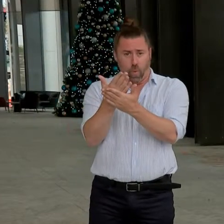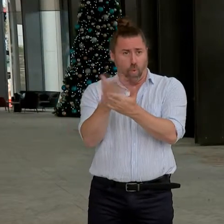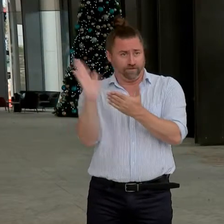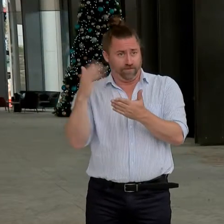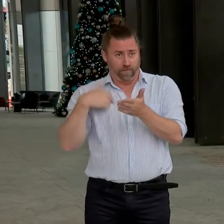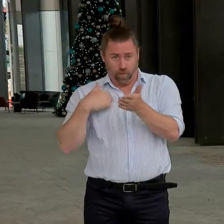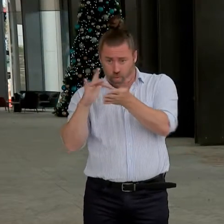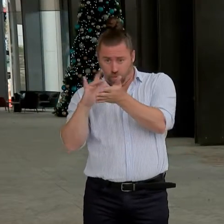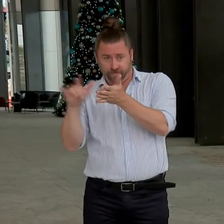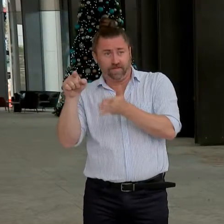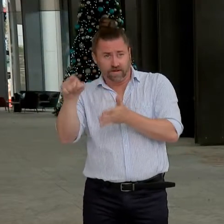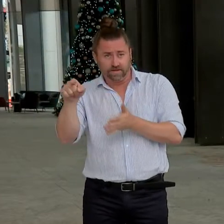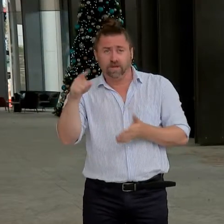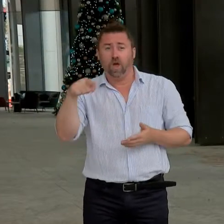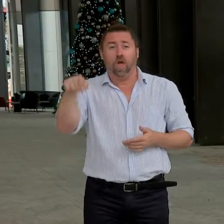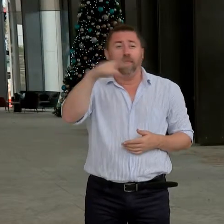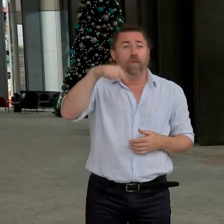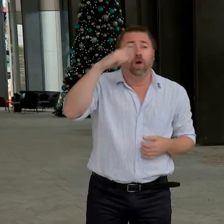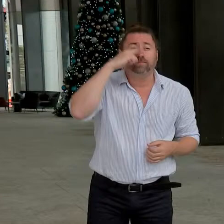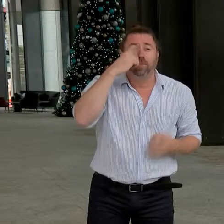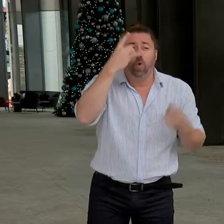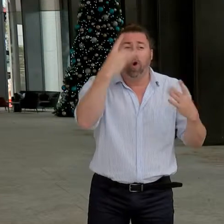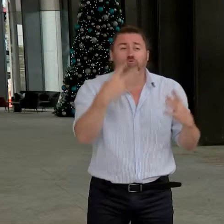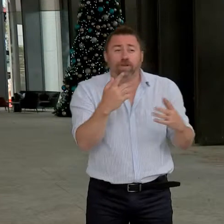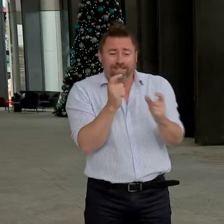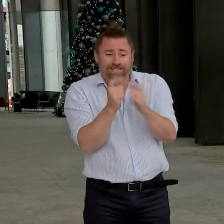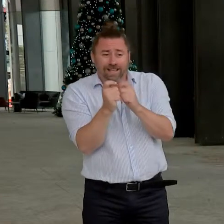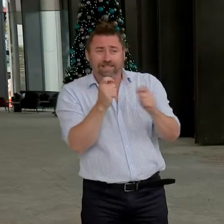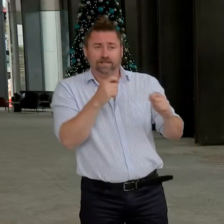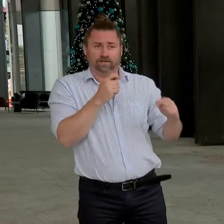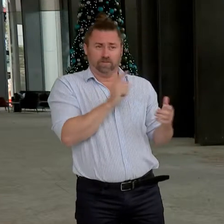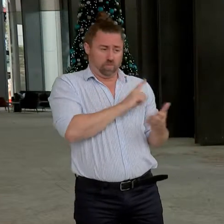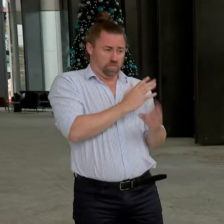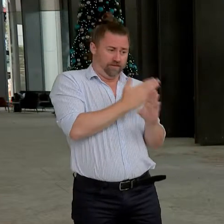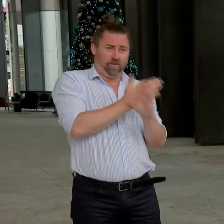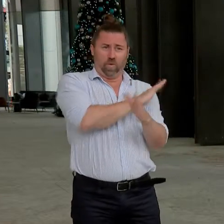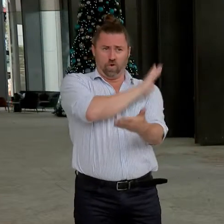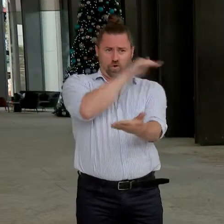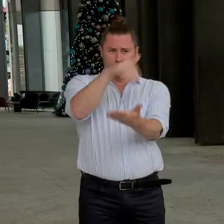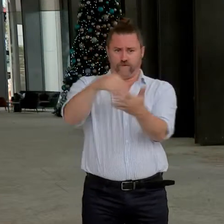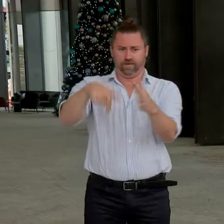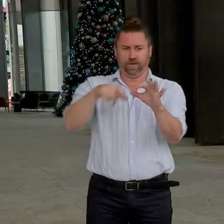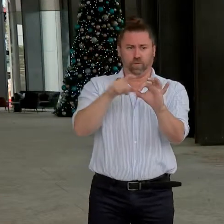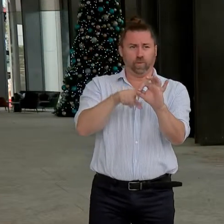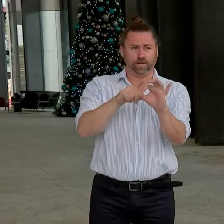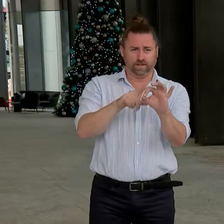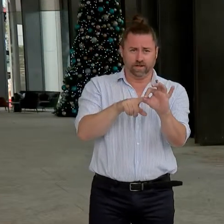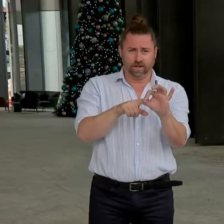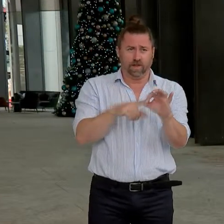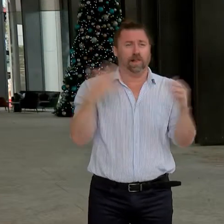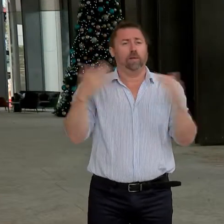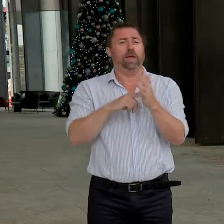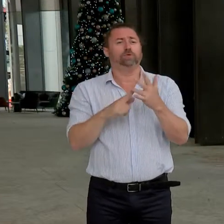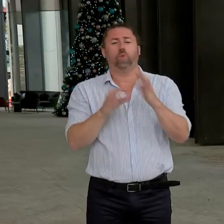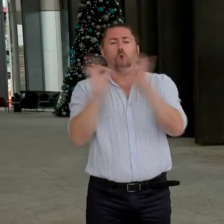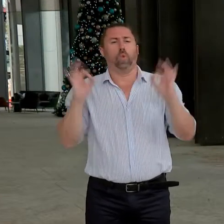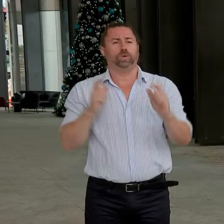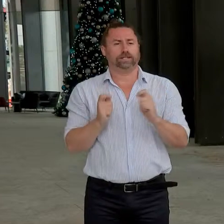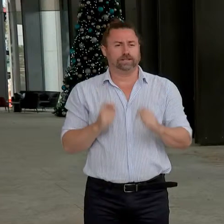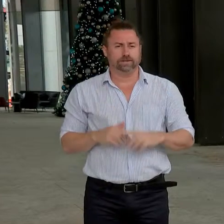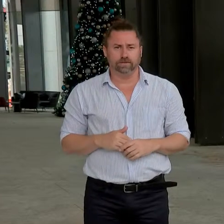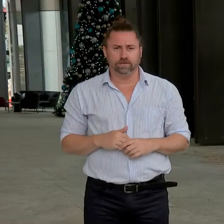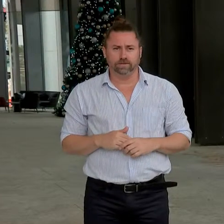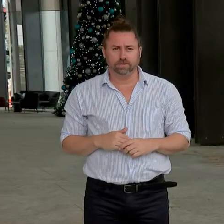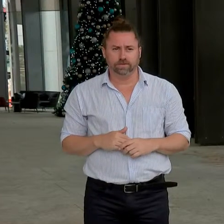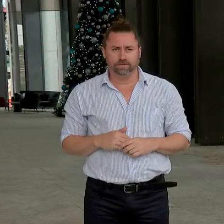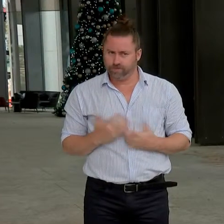already had a previous test prior to arriving in Queensland versus not doing a test at all. So it's really important to